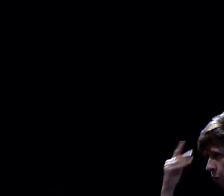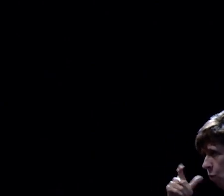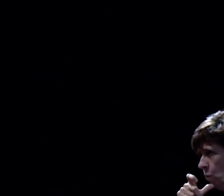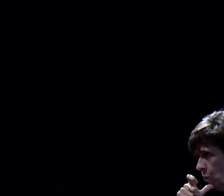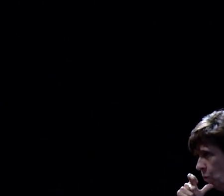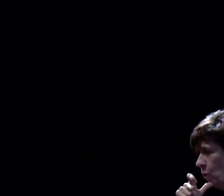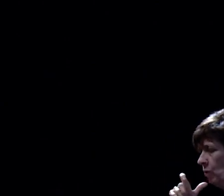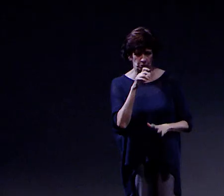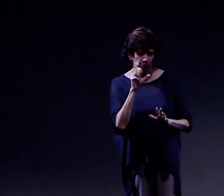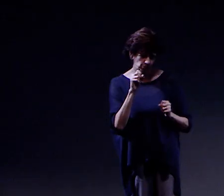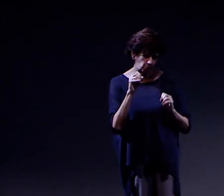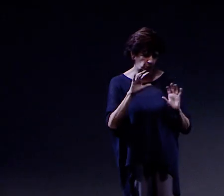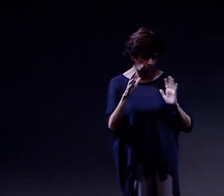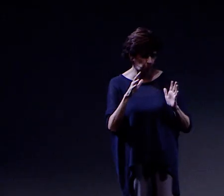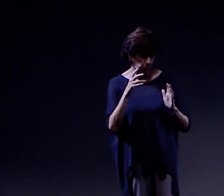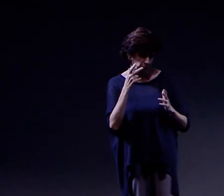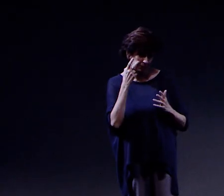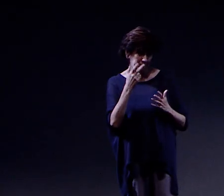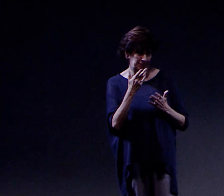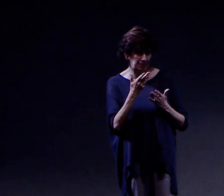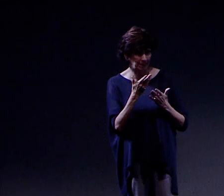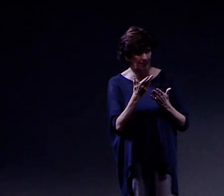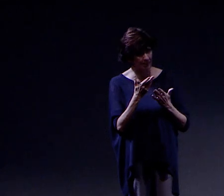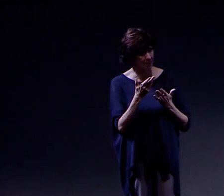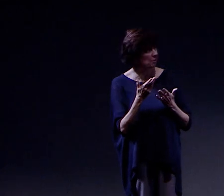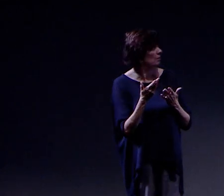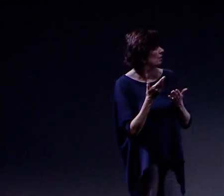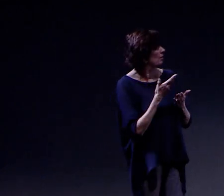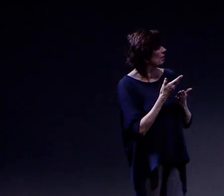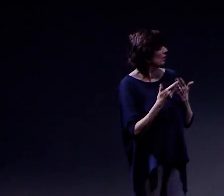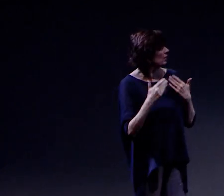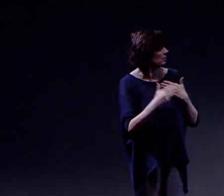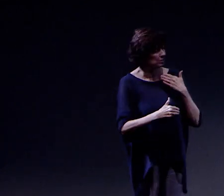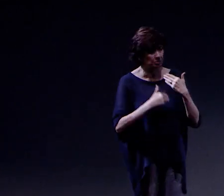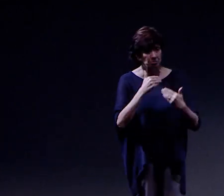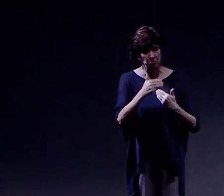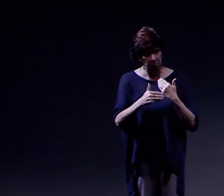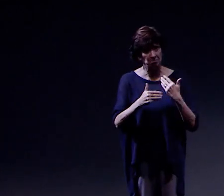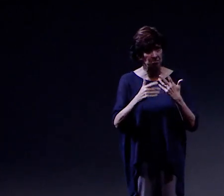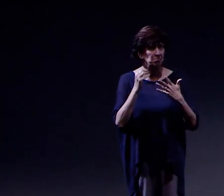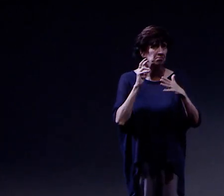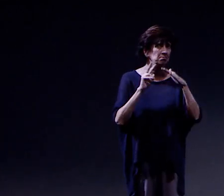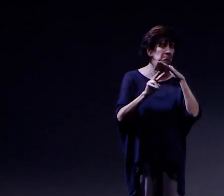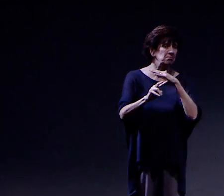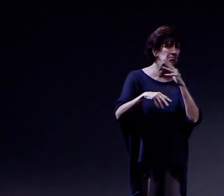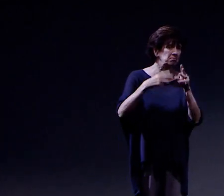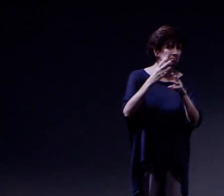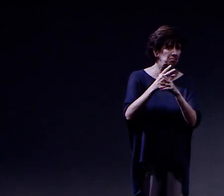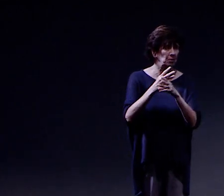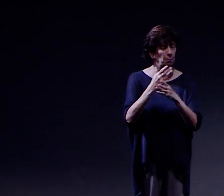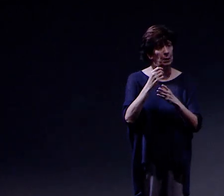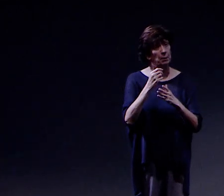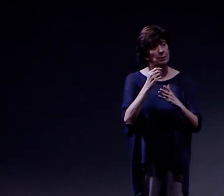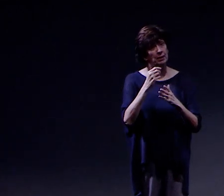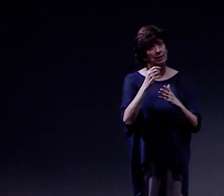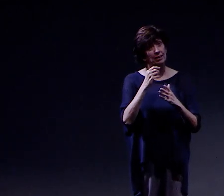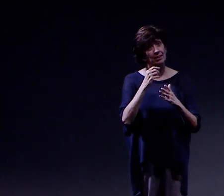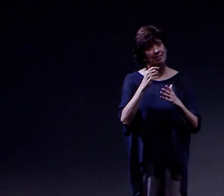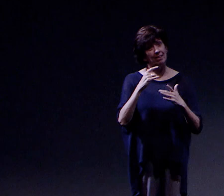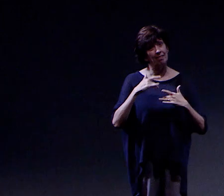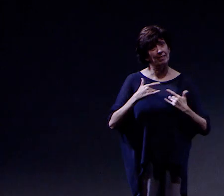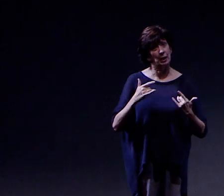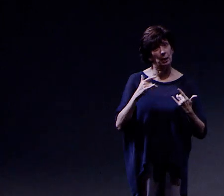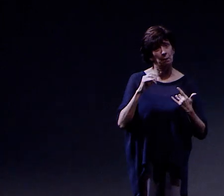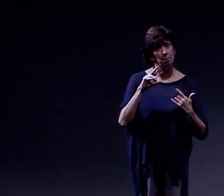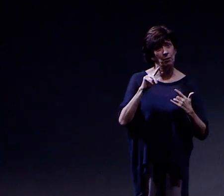So we actually see things moving forward in the world that maybe in the theme park industry that